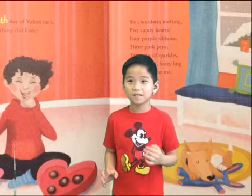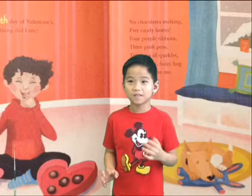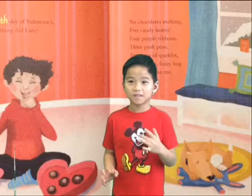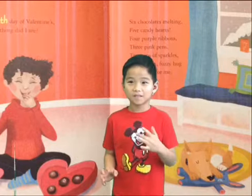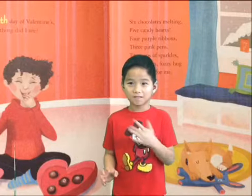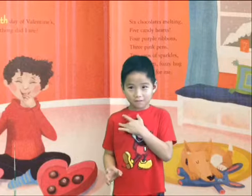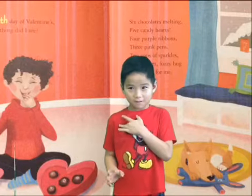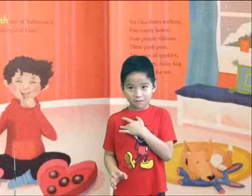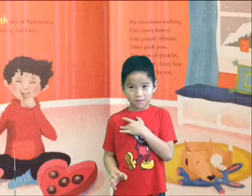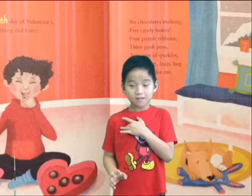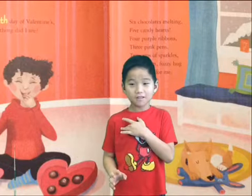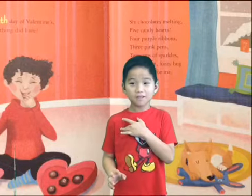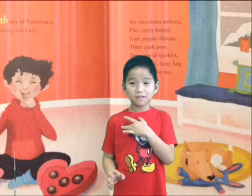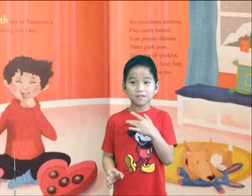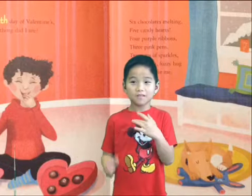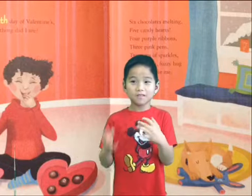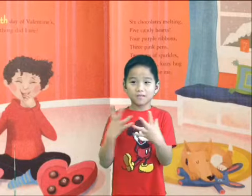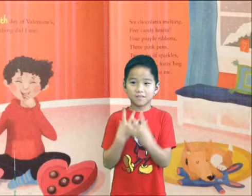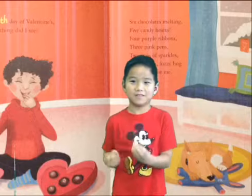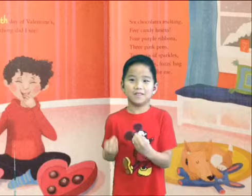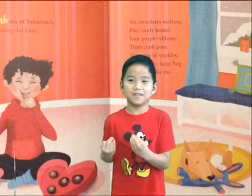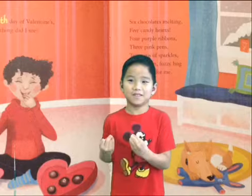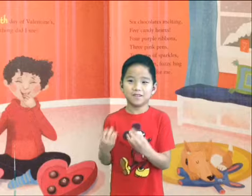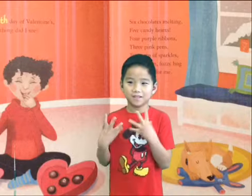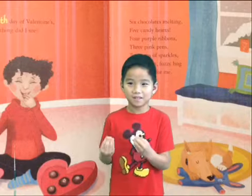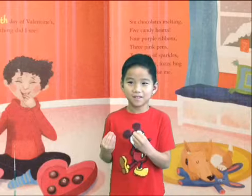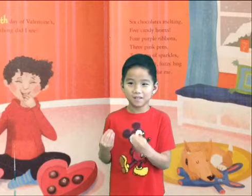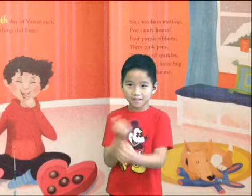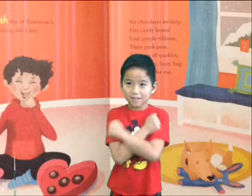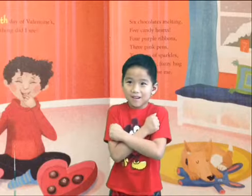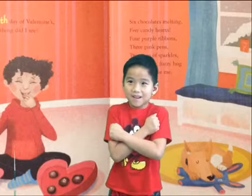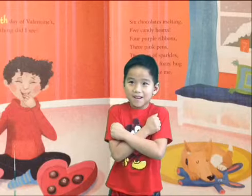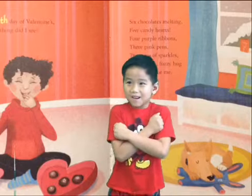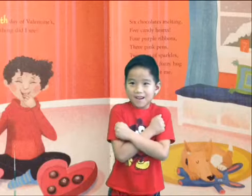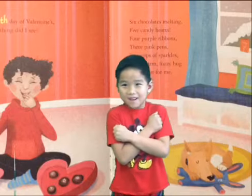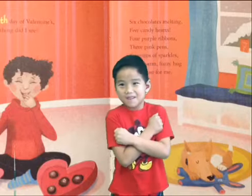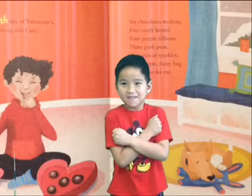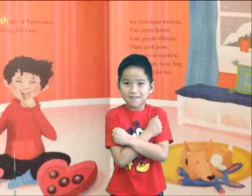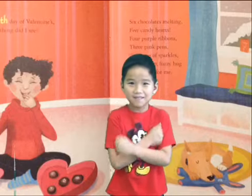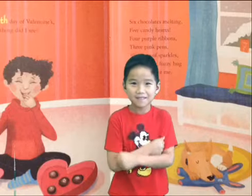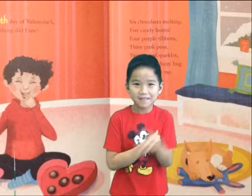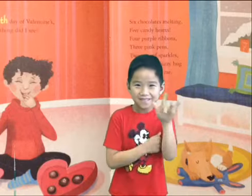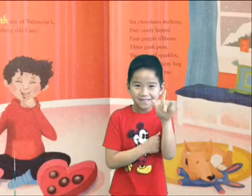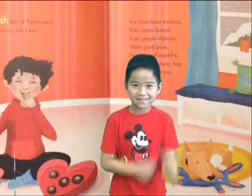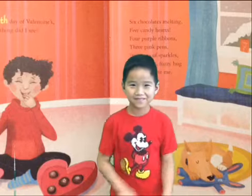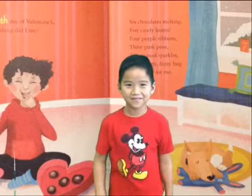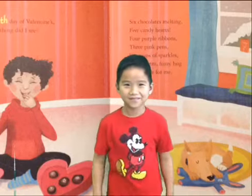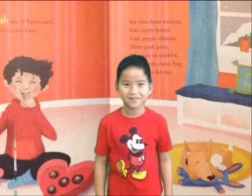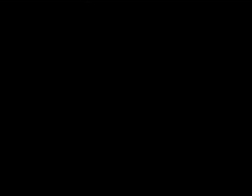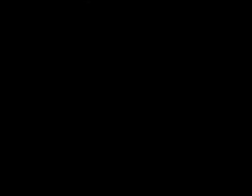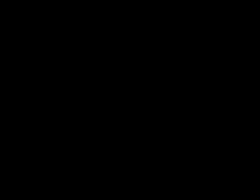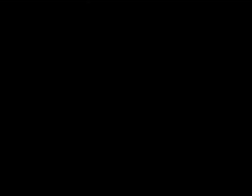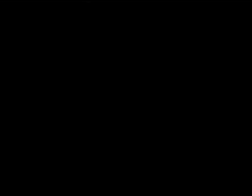and a warm fuzzy hood meant just for me.